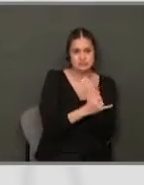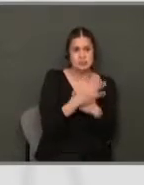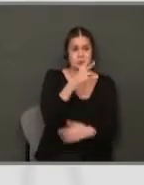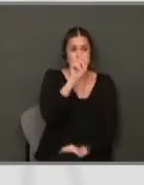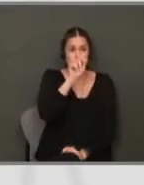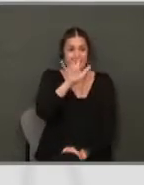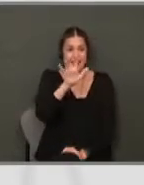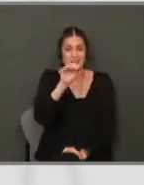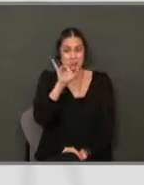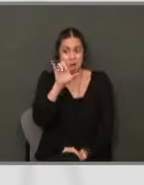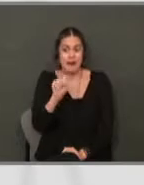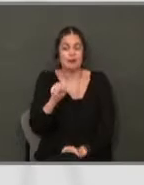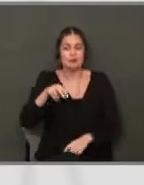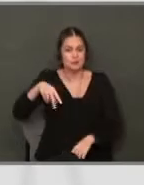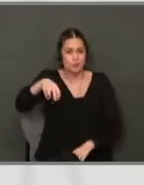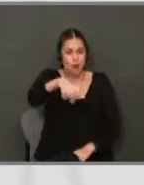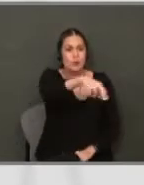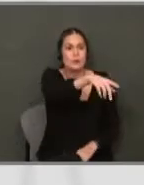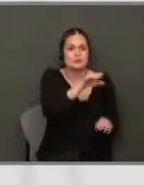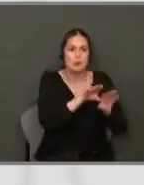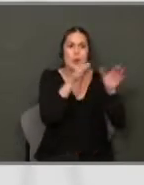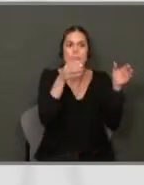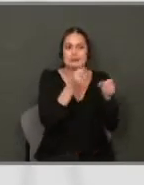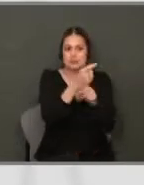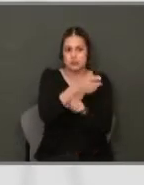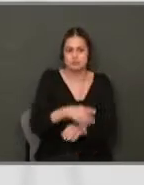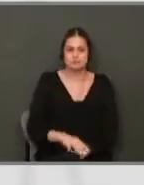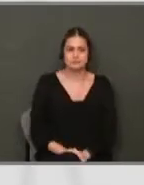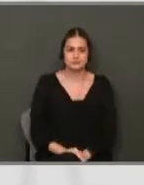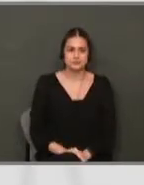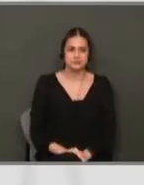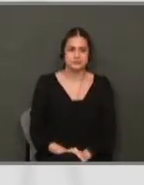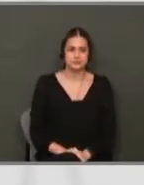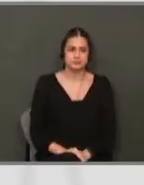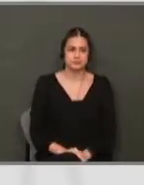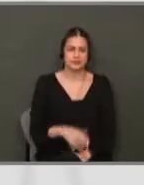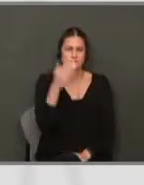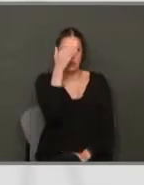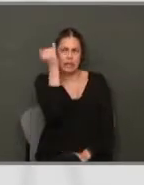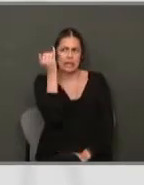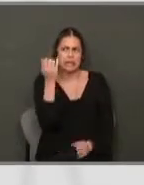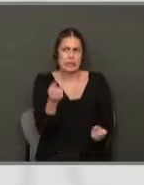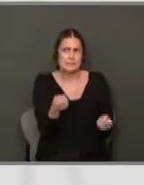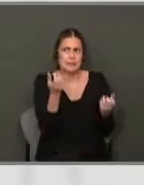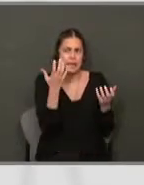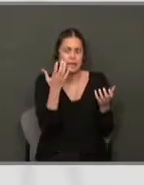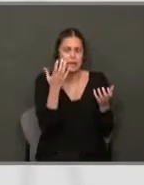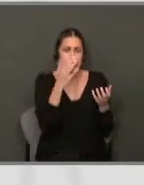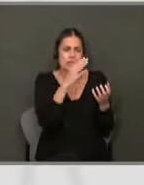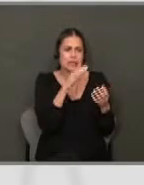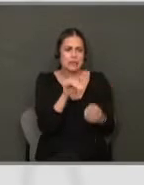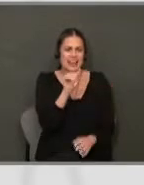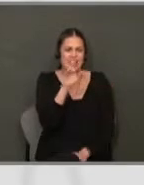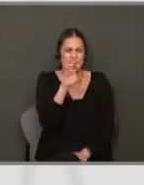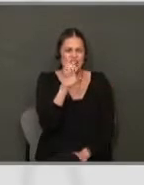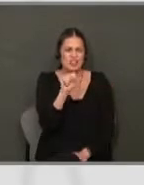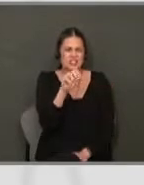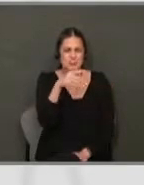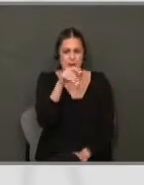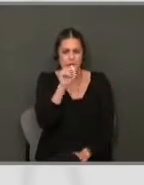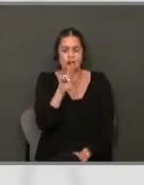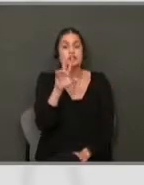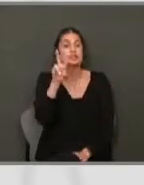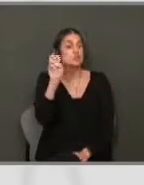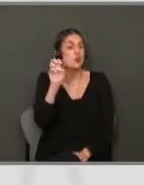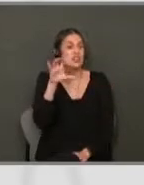linear creekways that will open up next year. And I'm forgetting how many acres of parks. 200